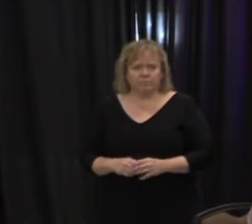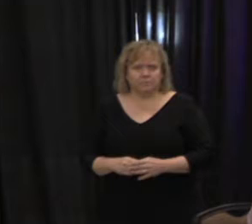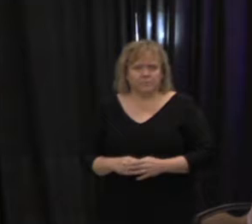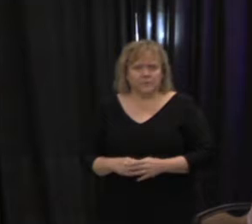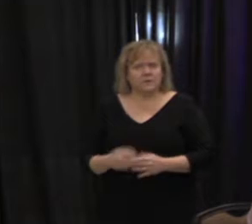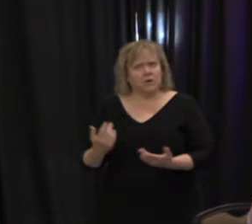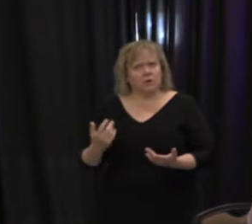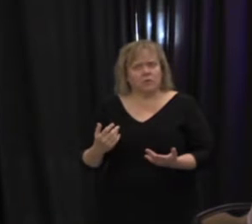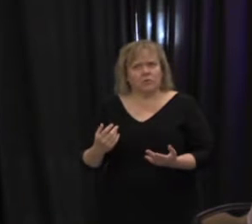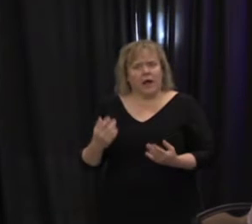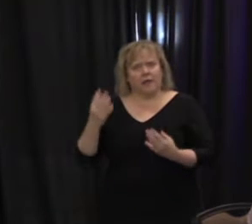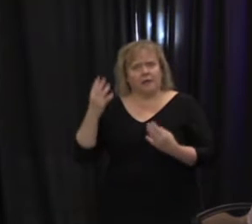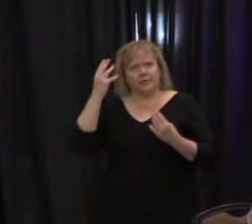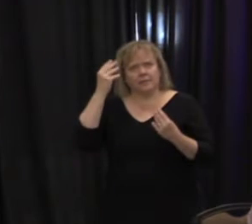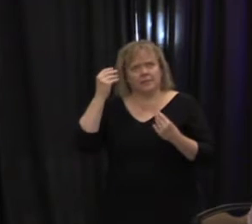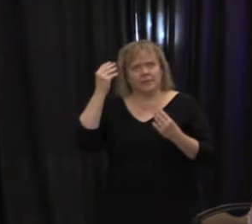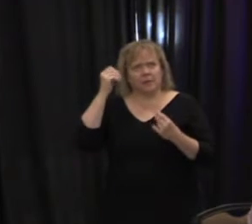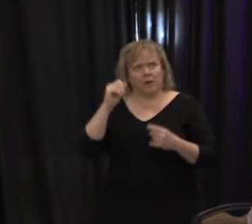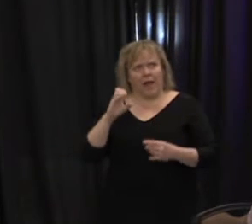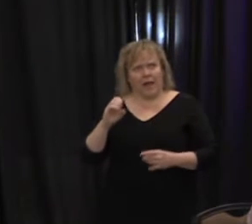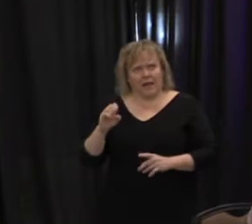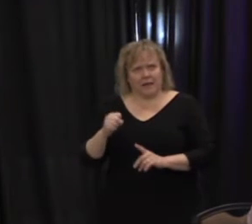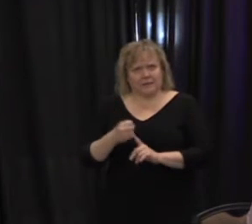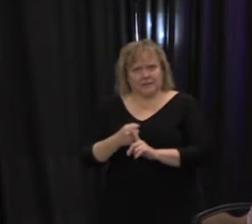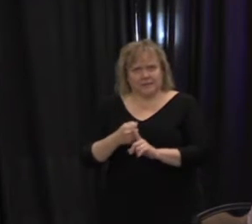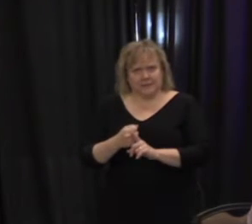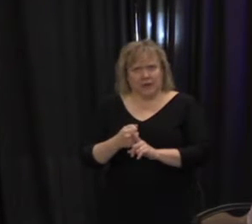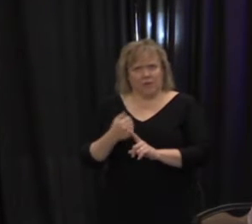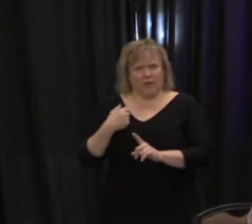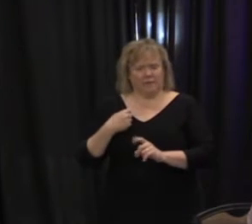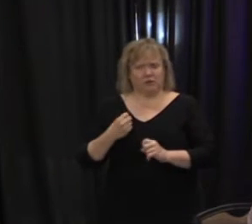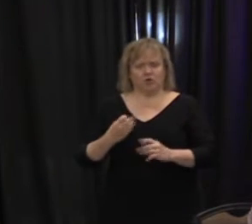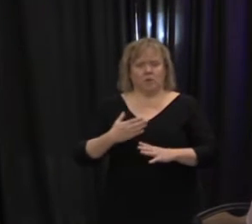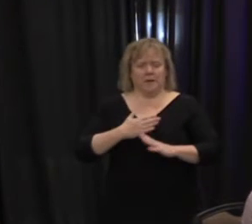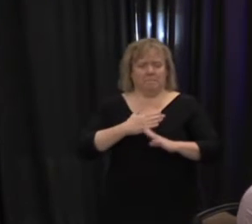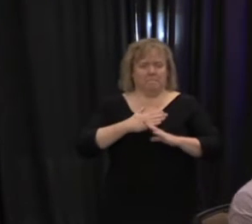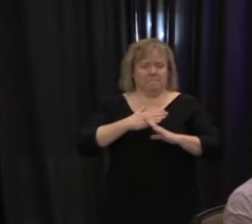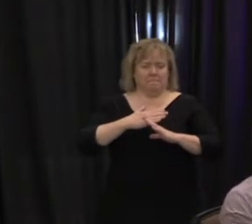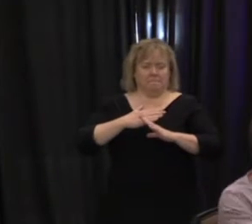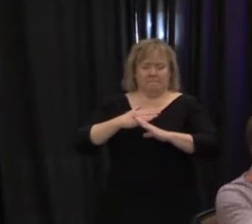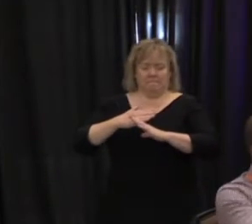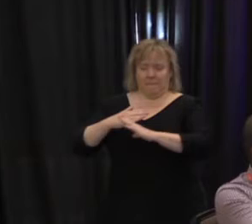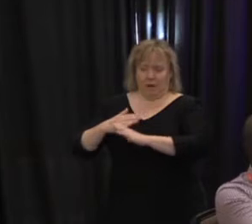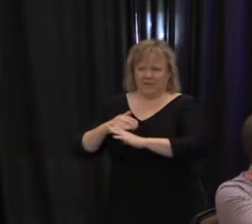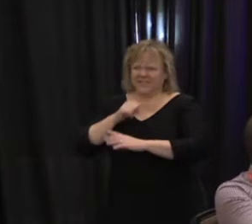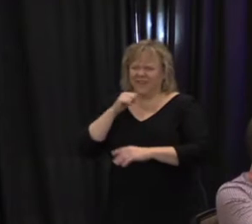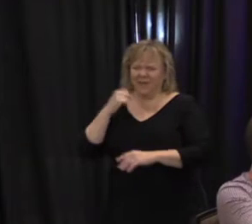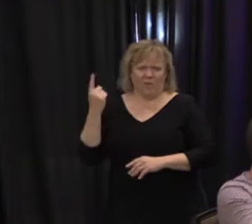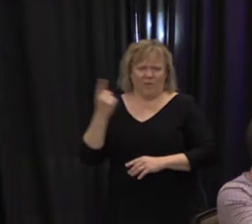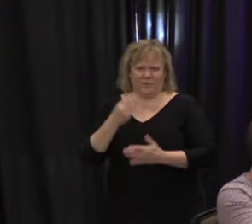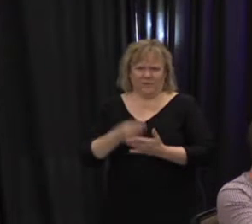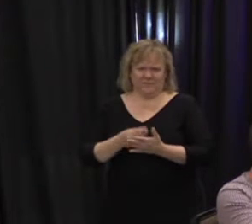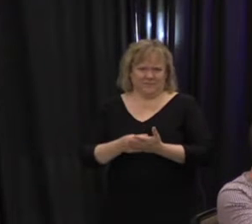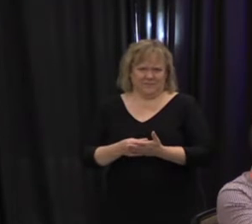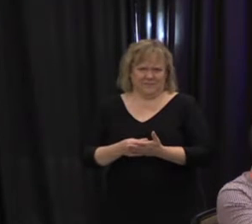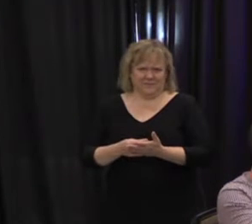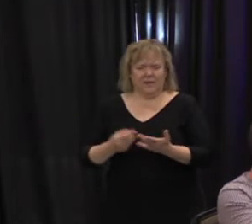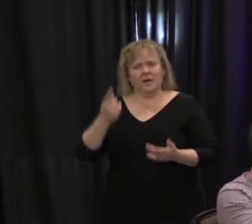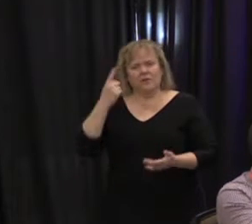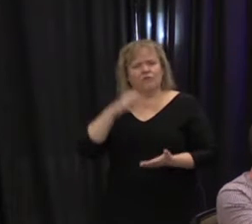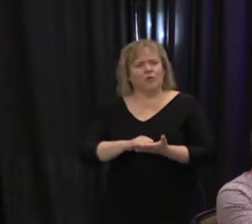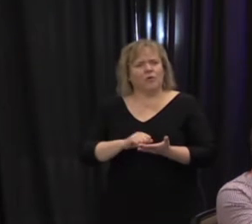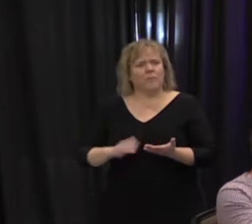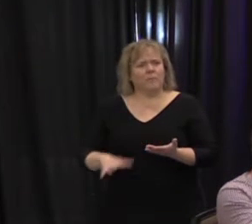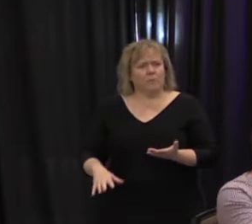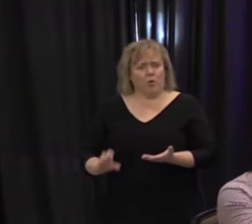there's so many barriers to access that just go beyond the funding piece. So, as an abortion fund, one of the